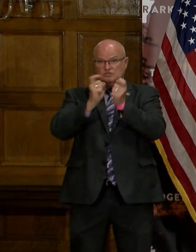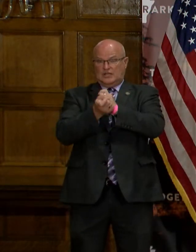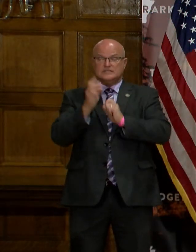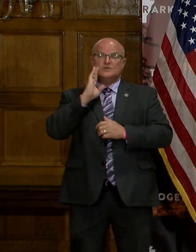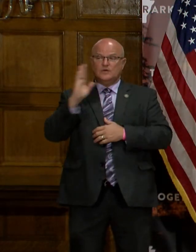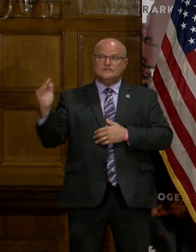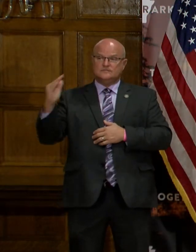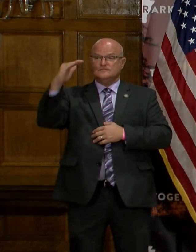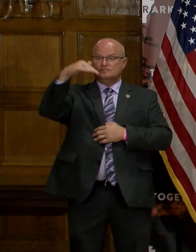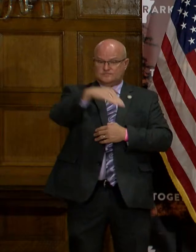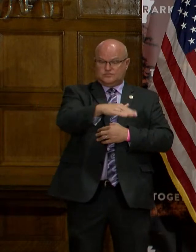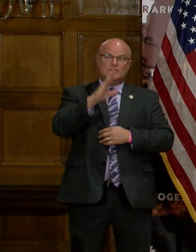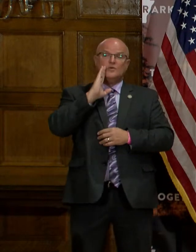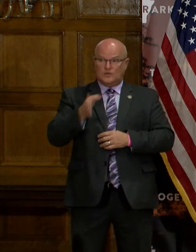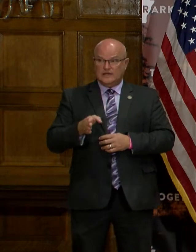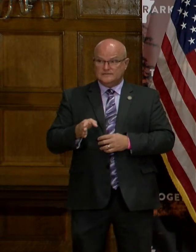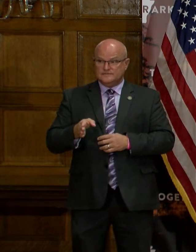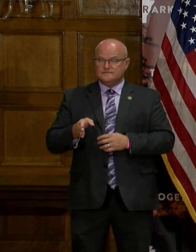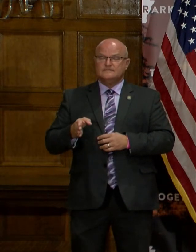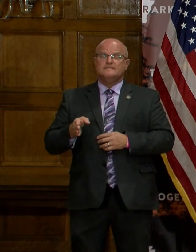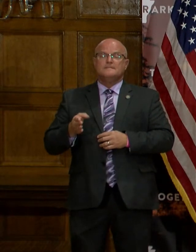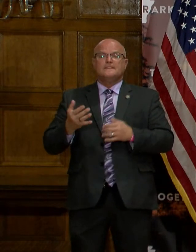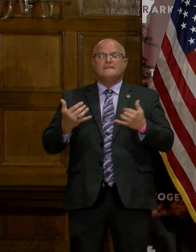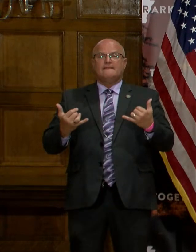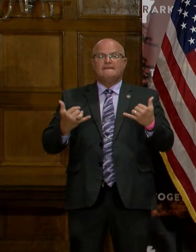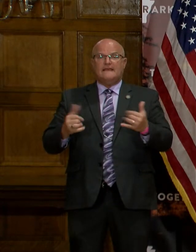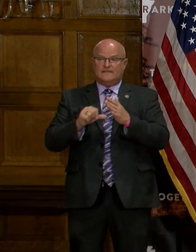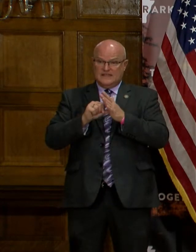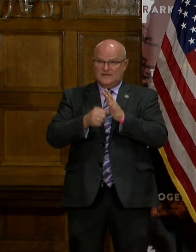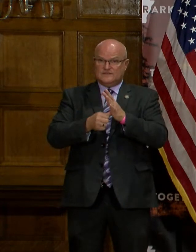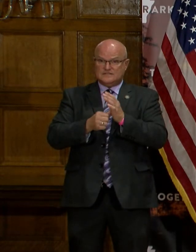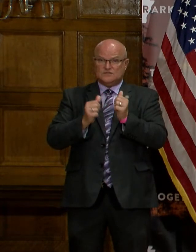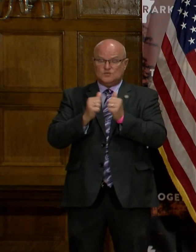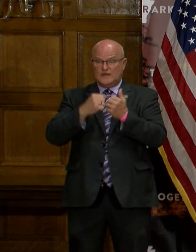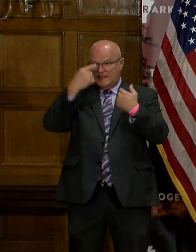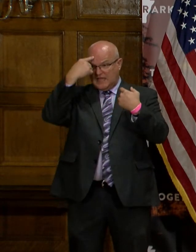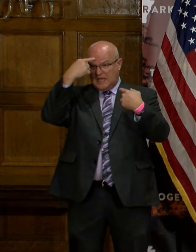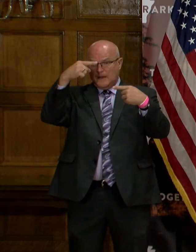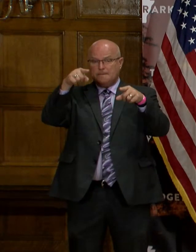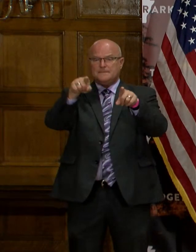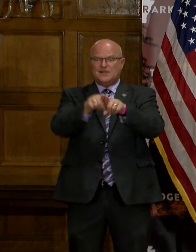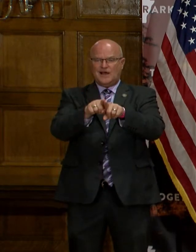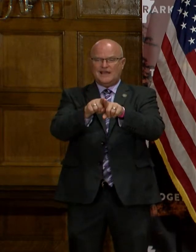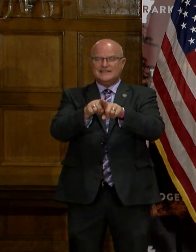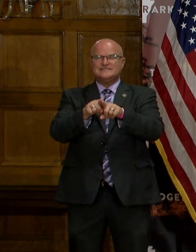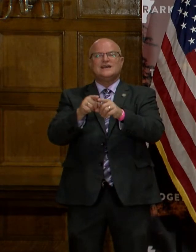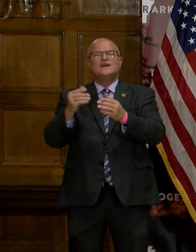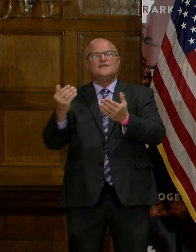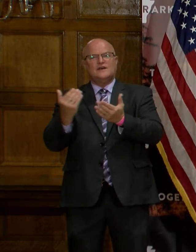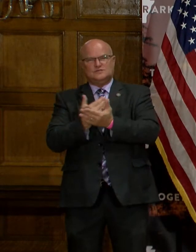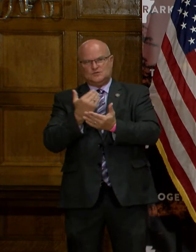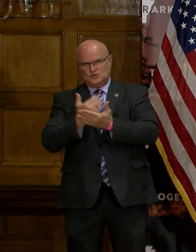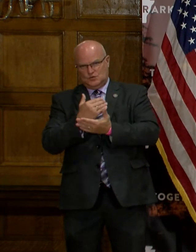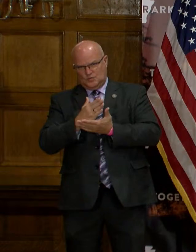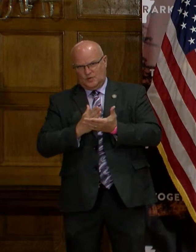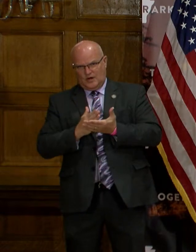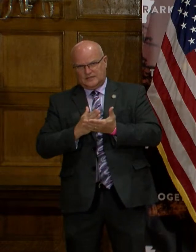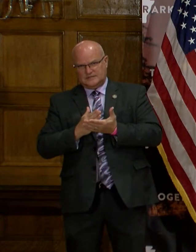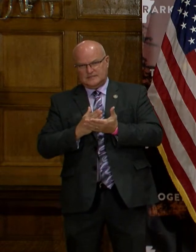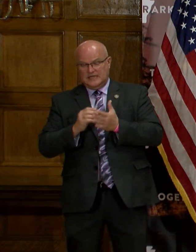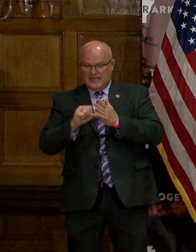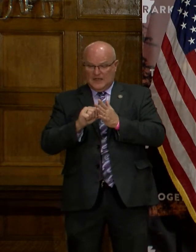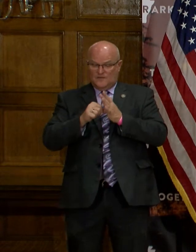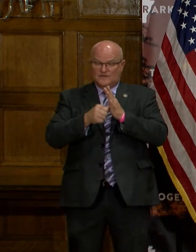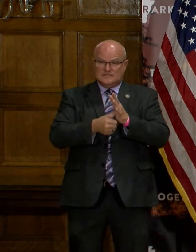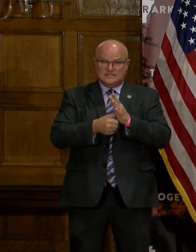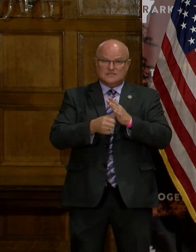around. Absolutely. Now, the emphasis on the compliance is a new element of that. The